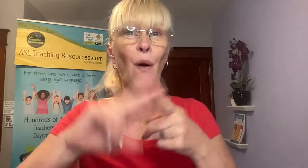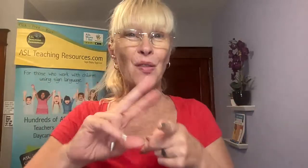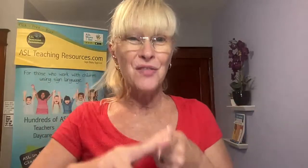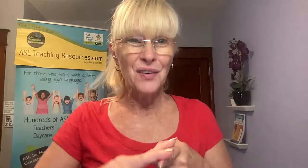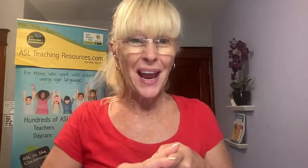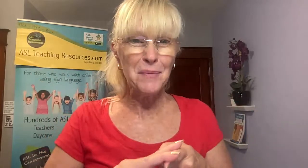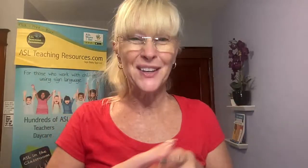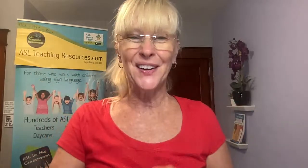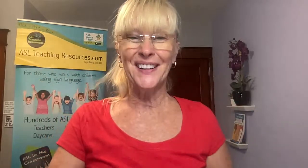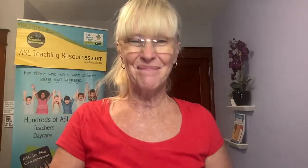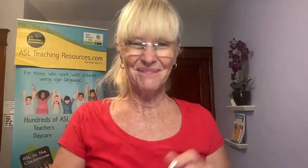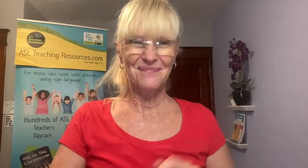the vocabulary.